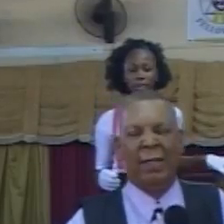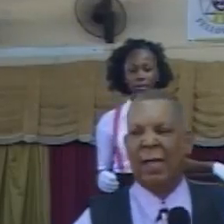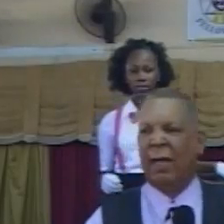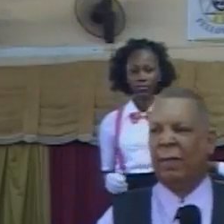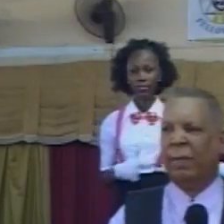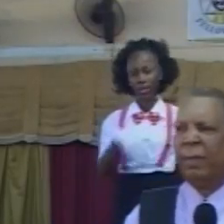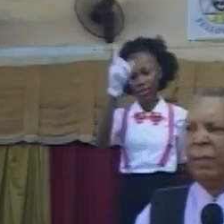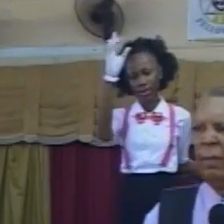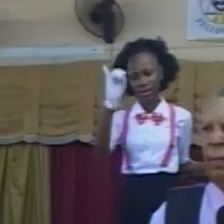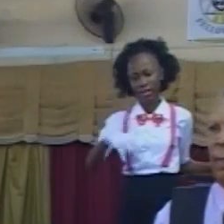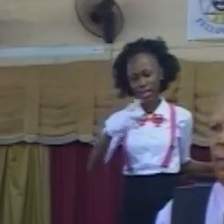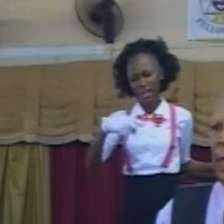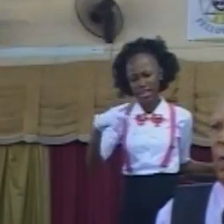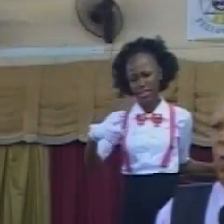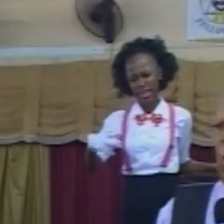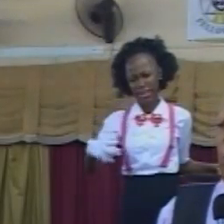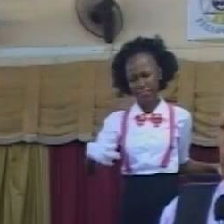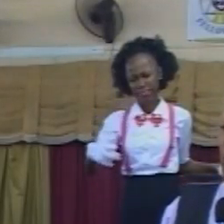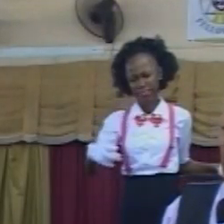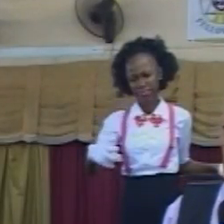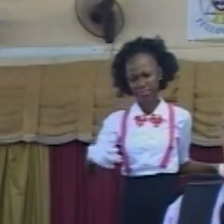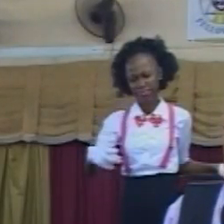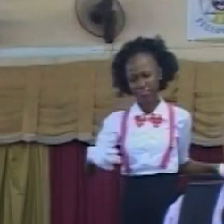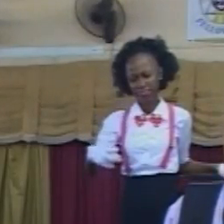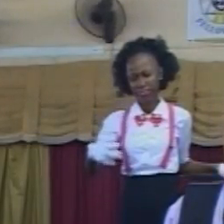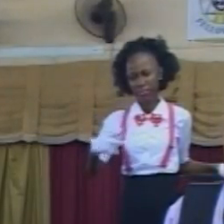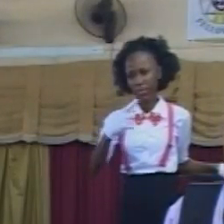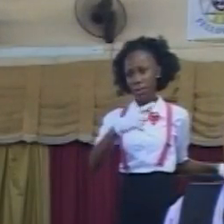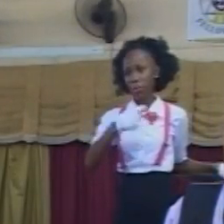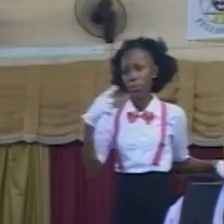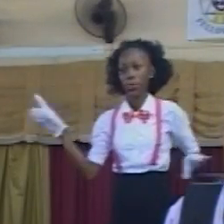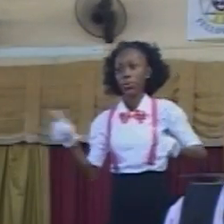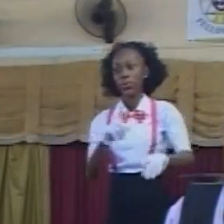And God is saying, who do you think you are?